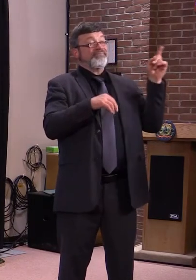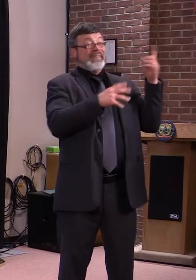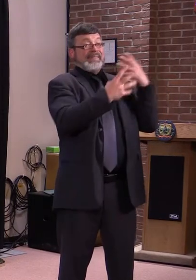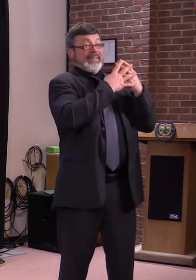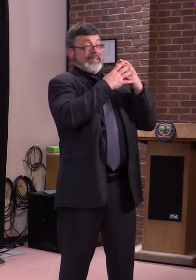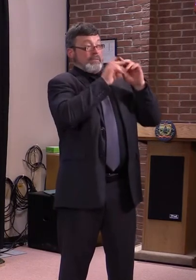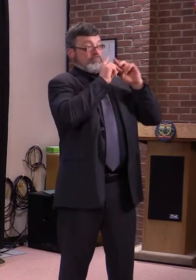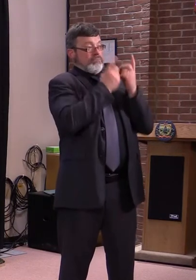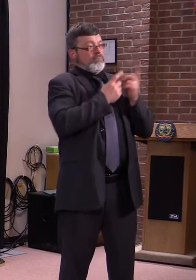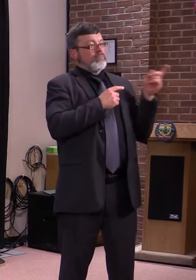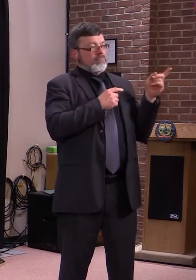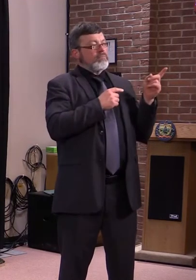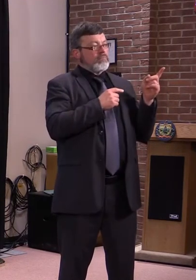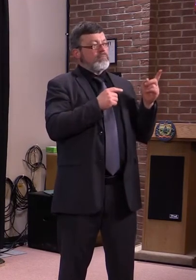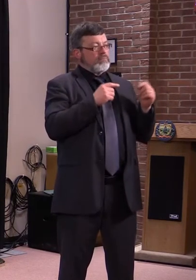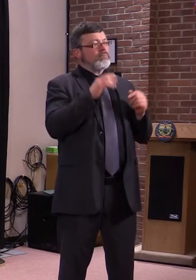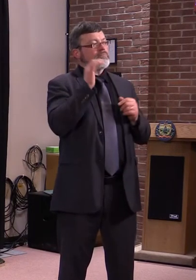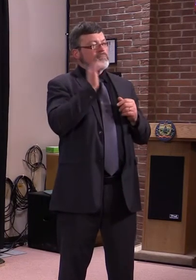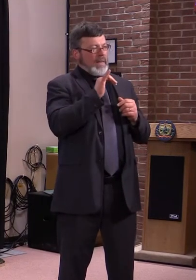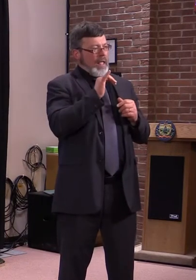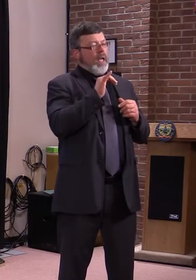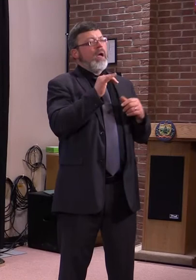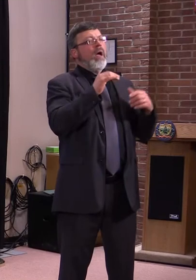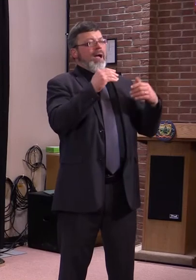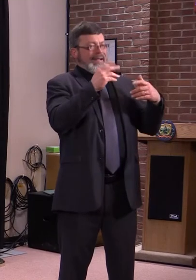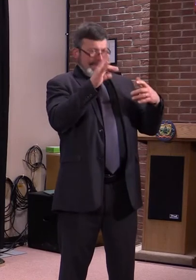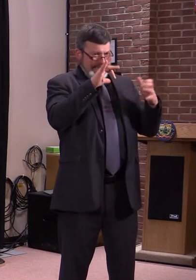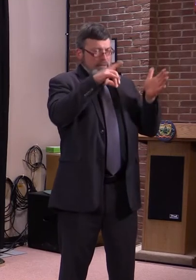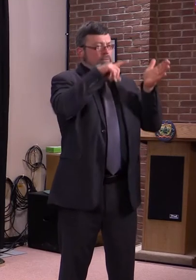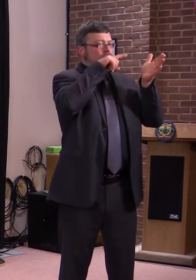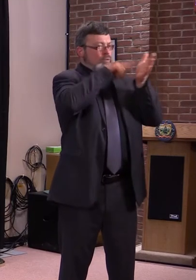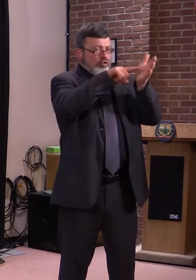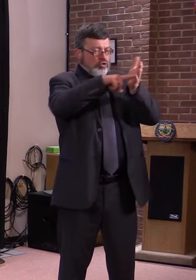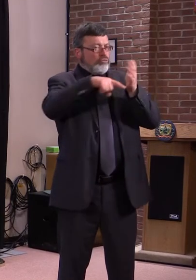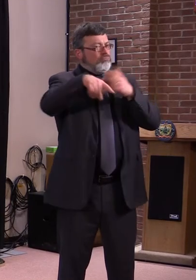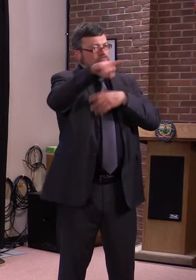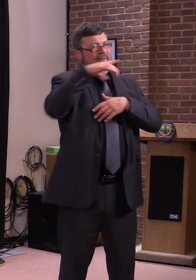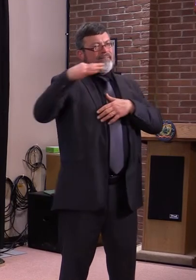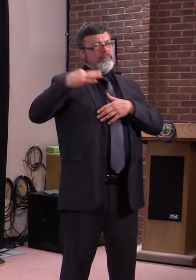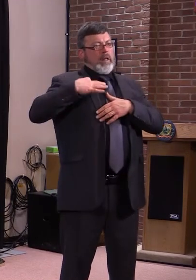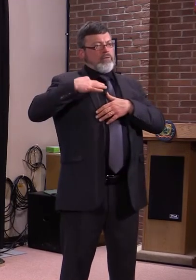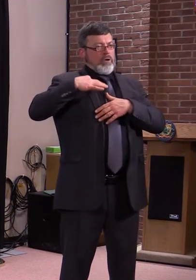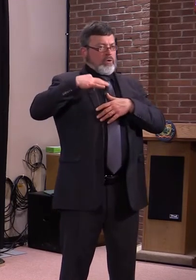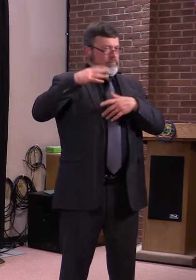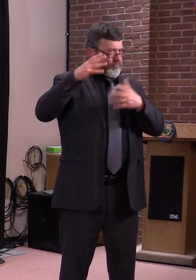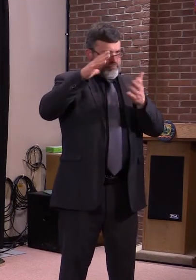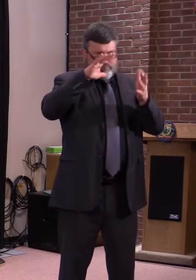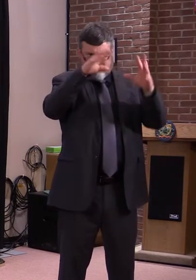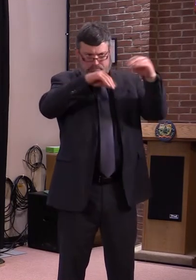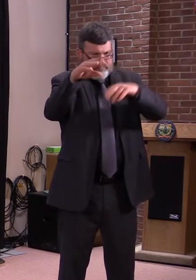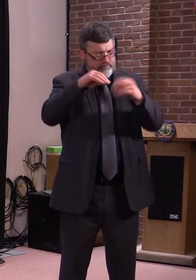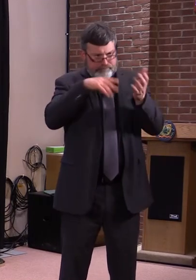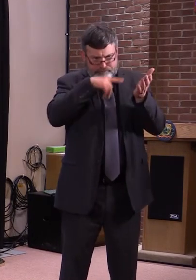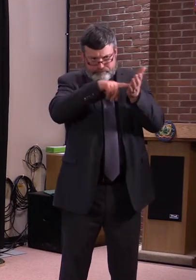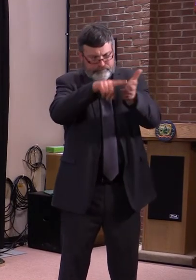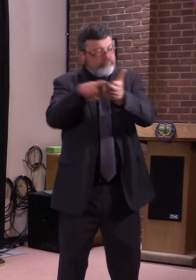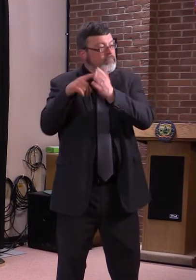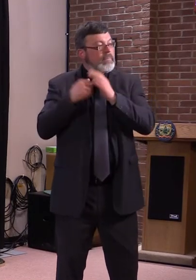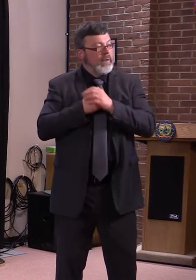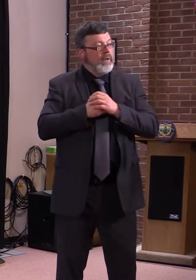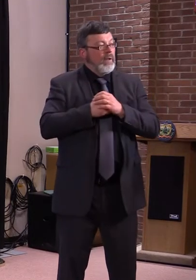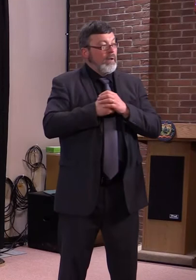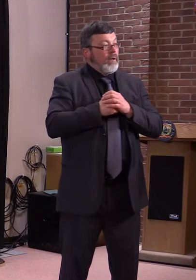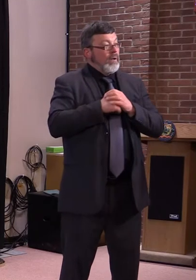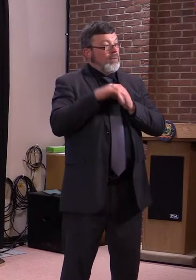participatory research study that looked at the overall impact of, you know, and the health of our correctional